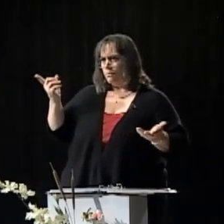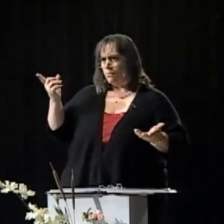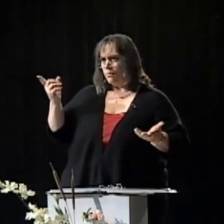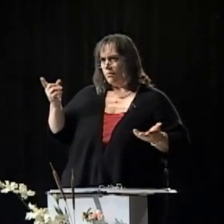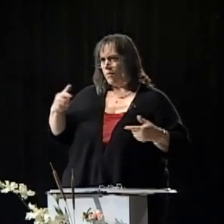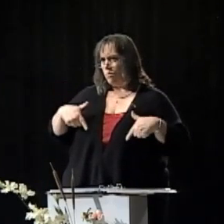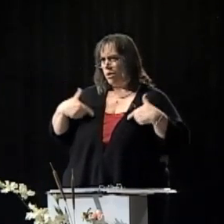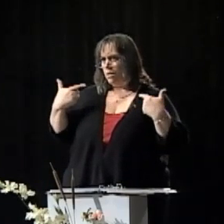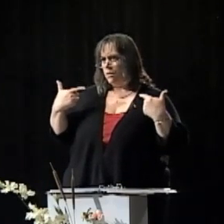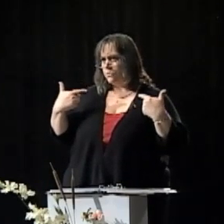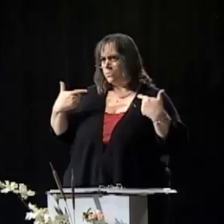Where do you live?